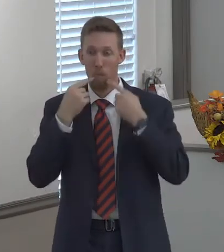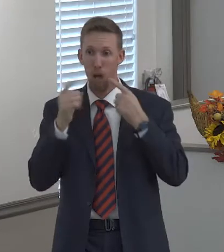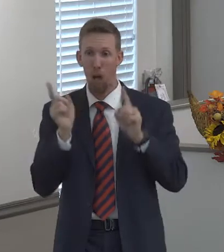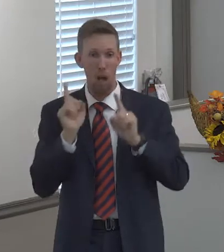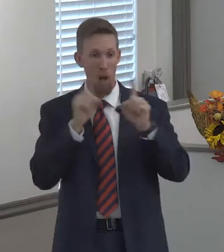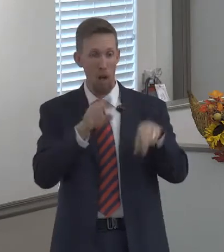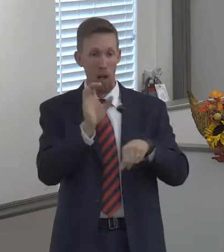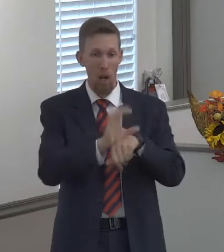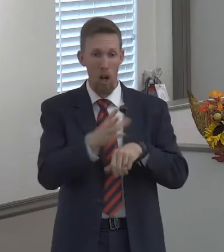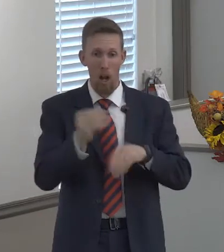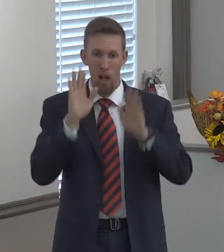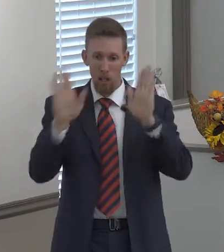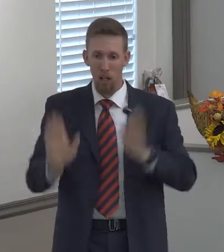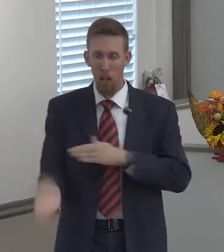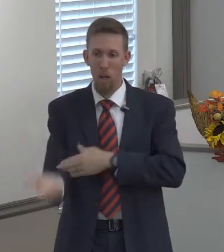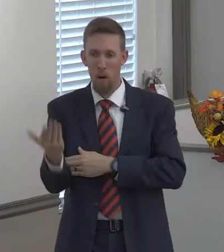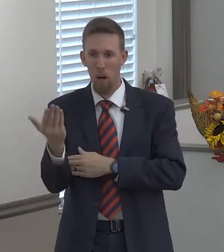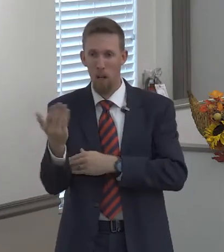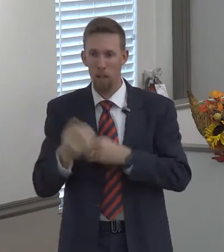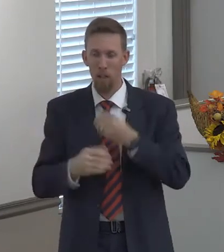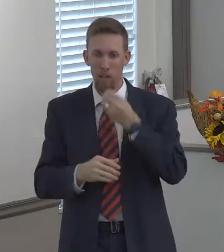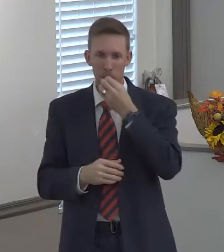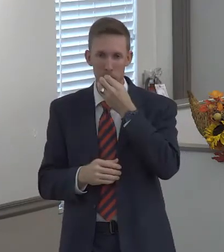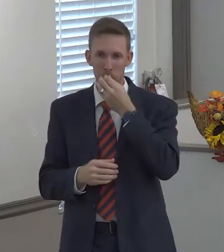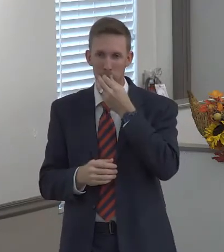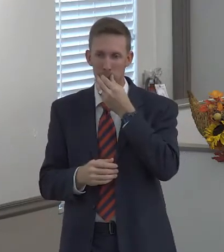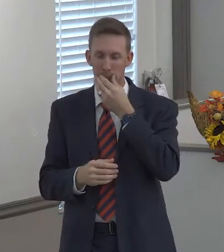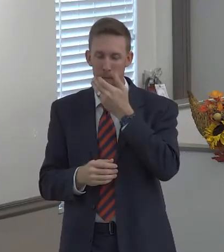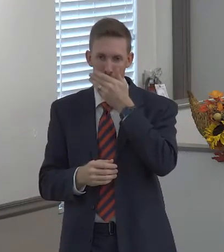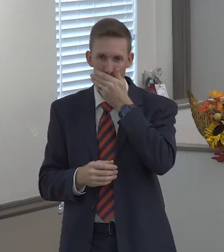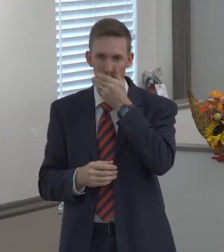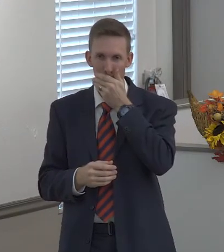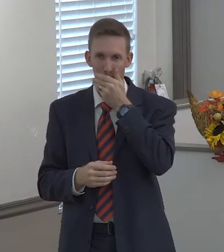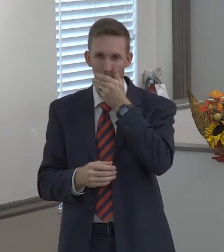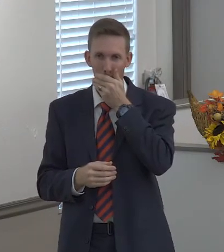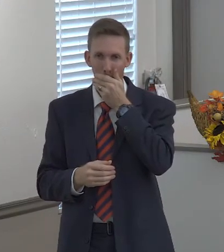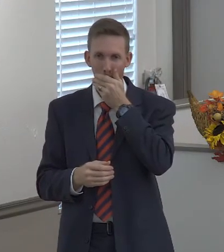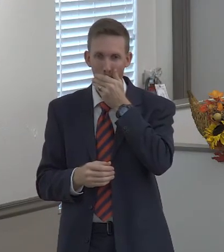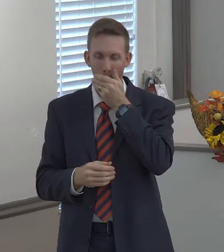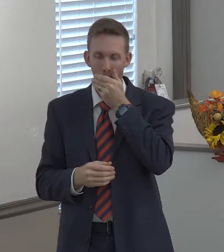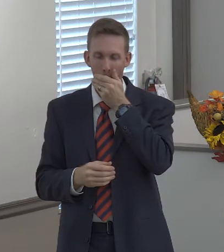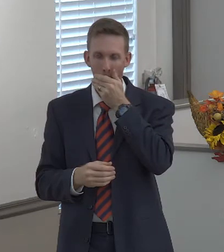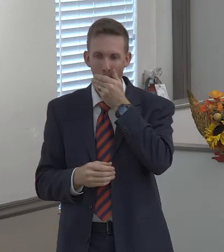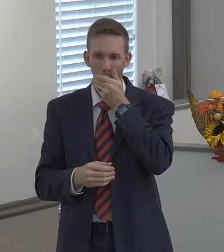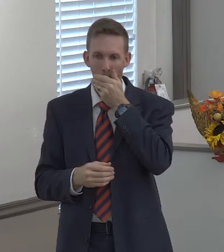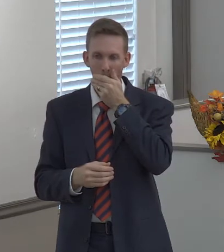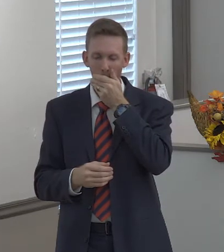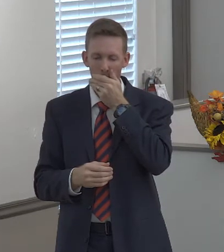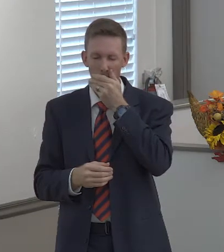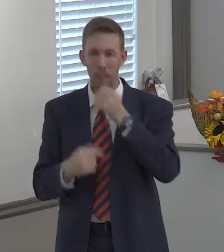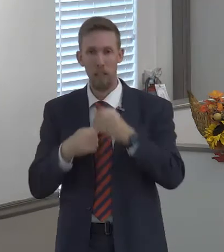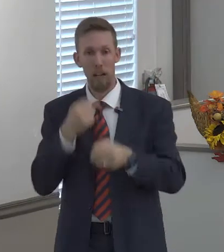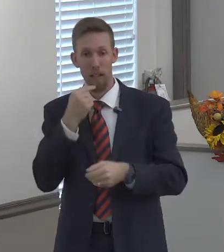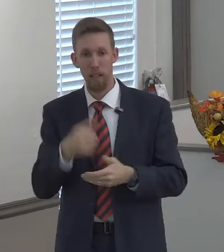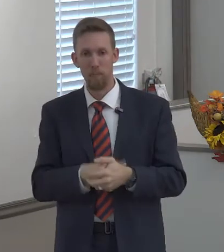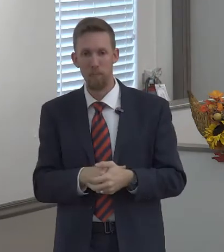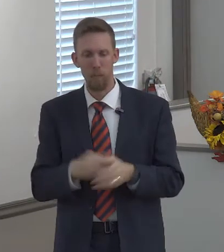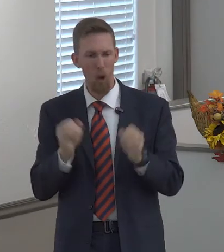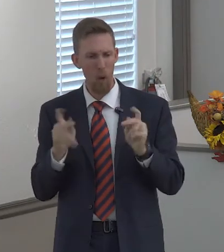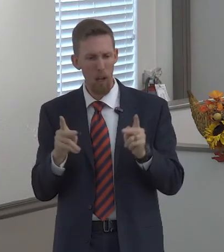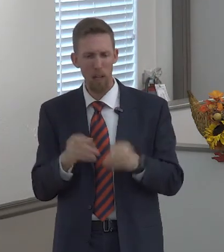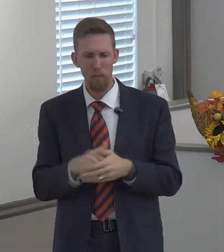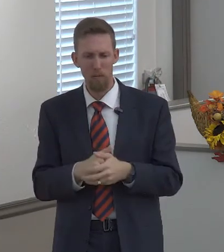But he never gave up. And I asked him at one time, I said, Why didn't you just quit coming? He said, because you never shut the